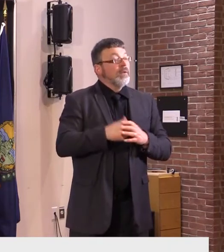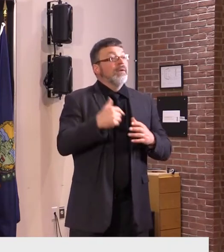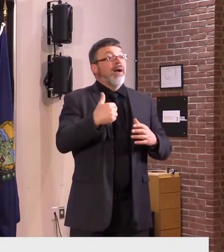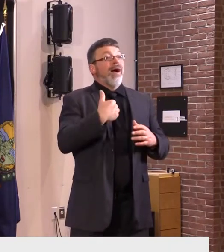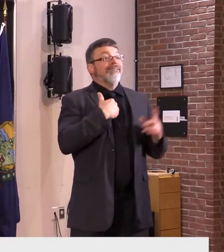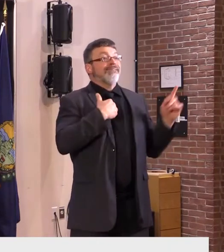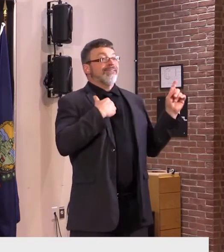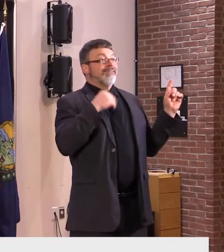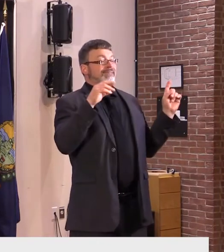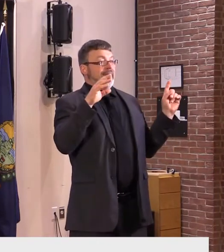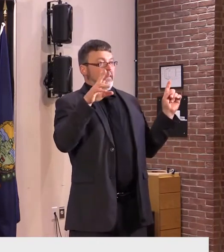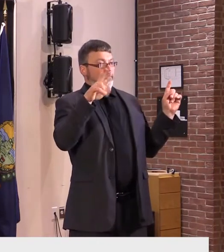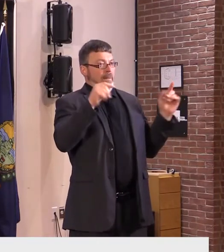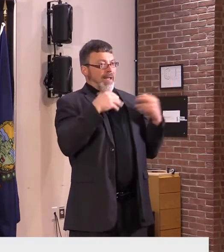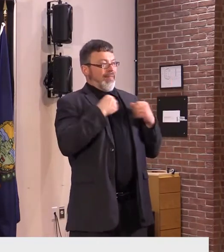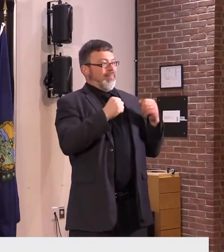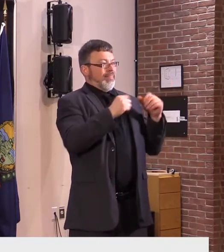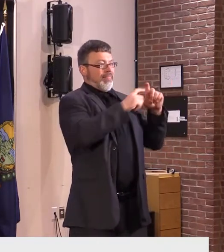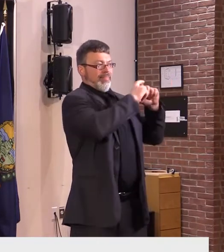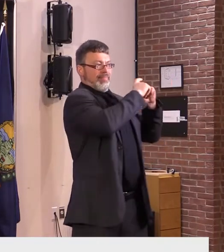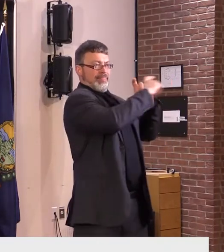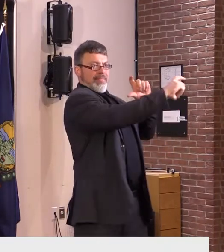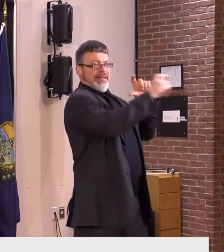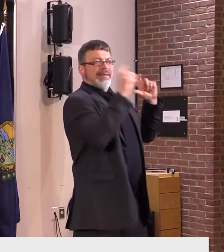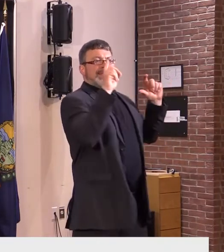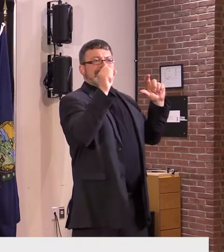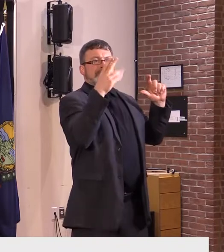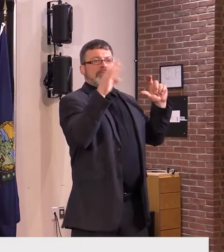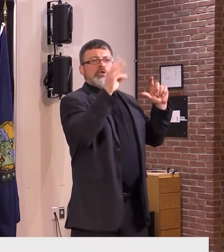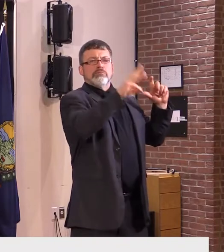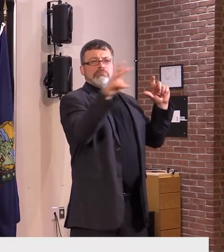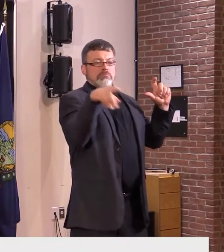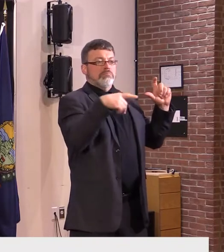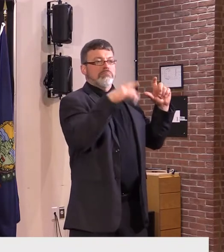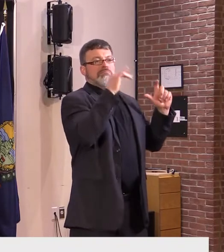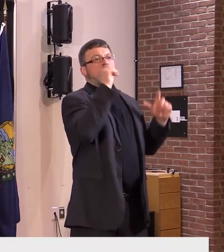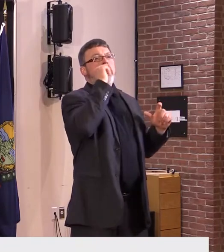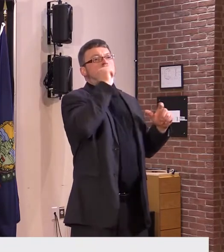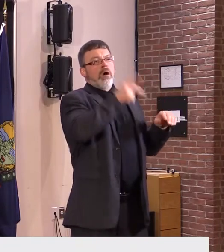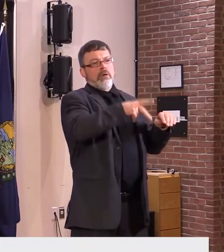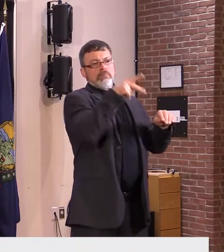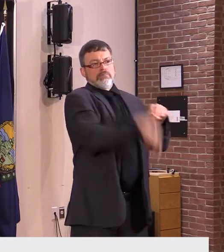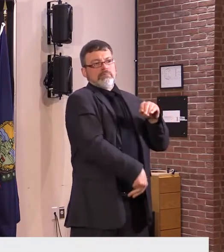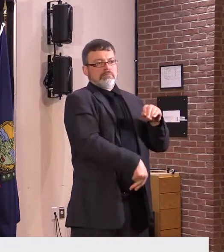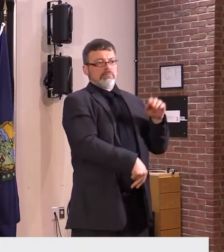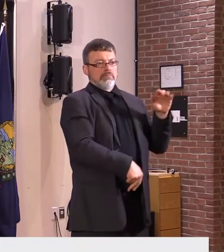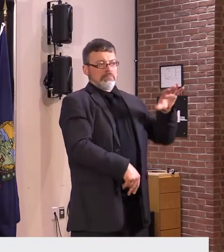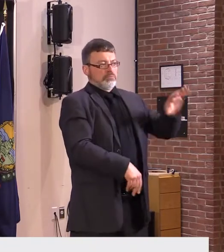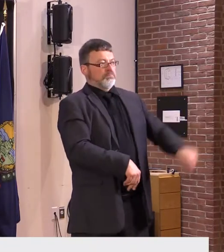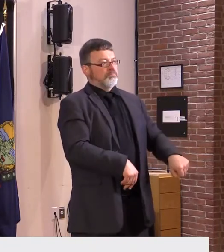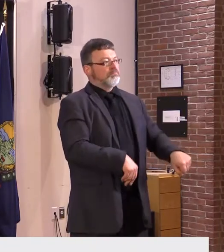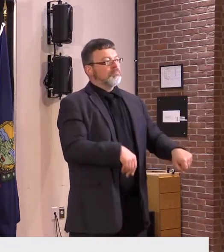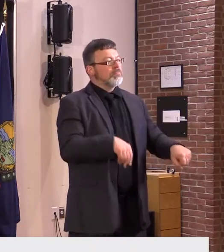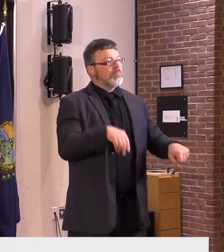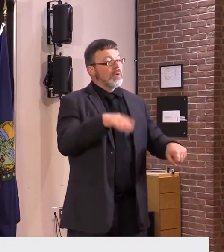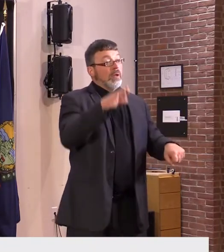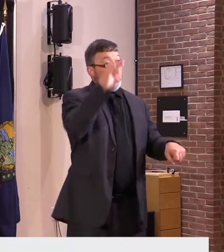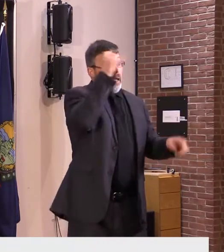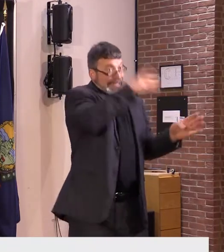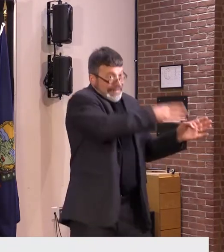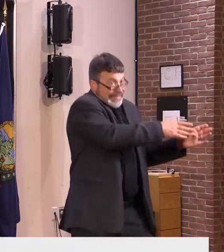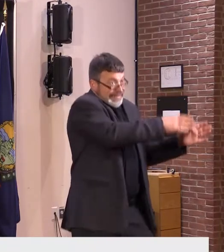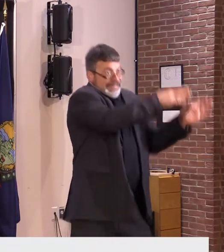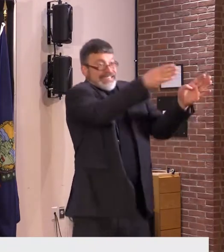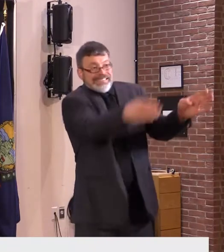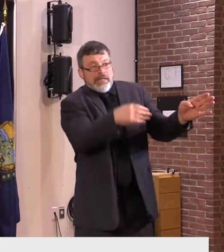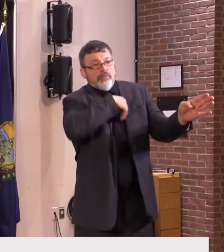updated after tomorrow. The vaccine dashboard, however, will still be available. We will also